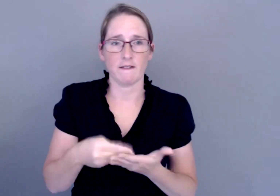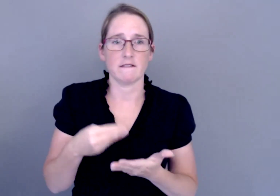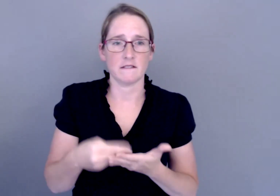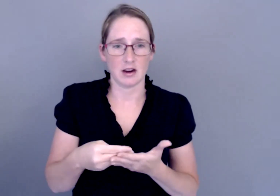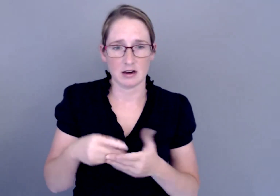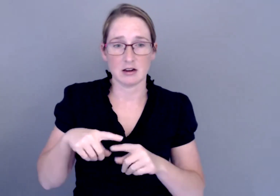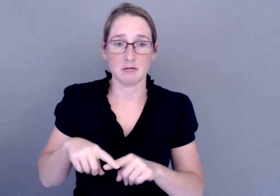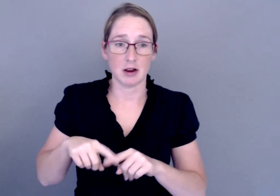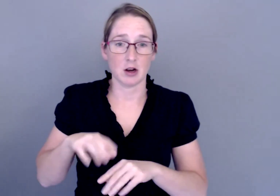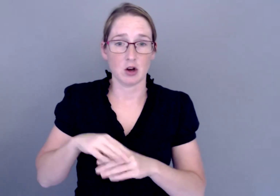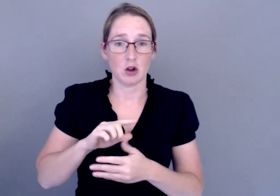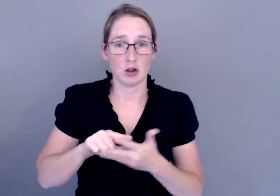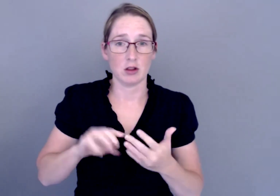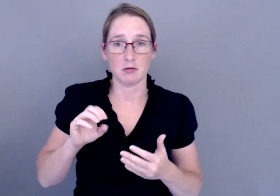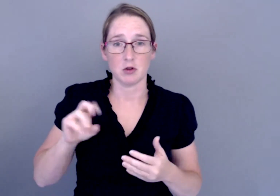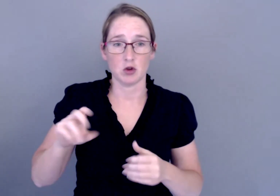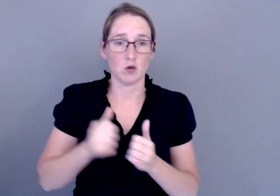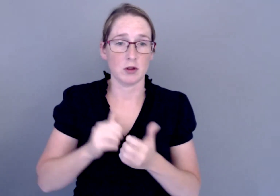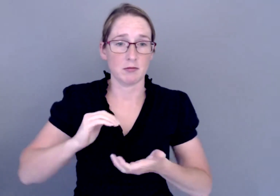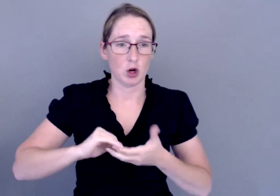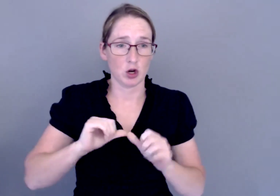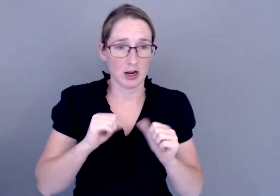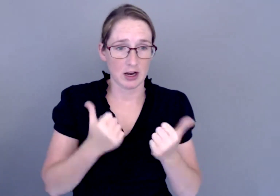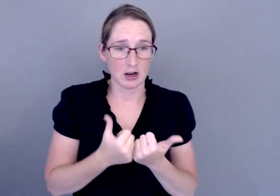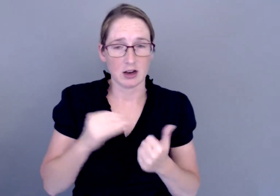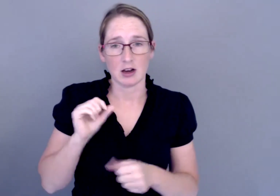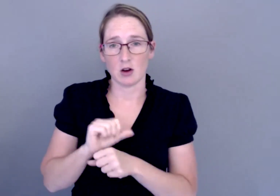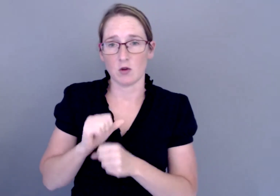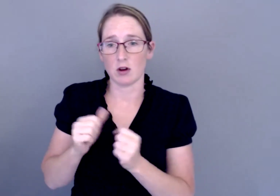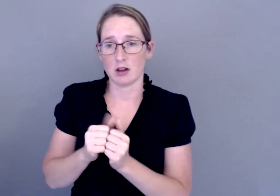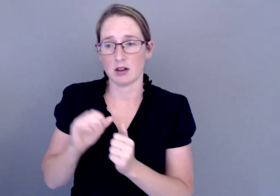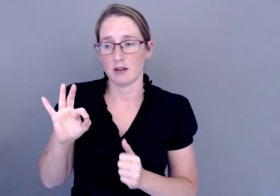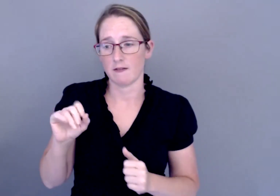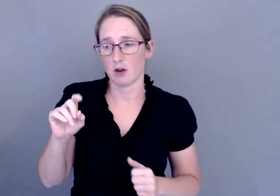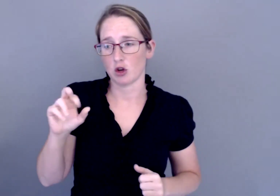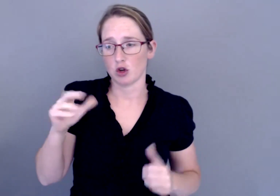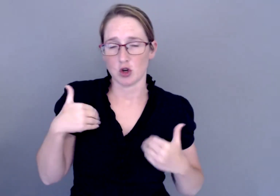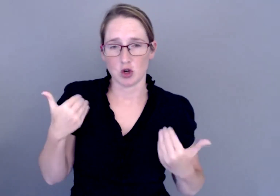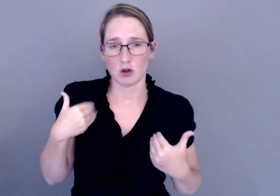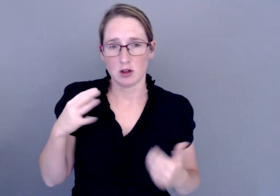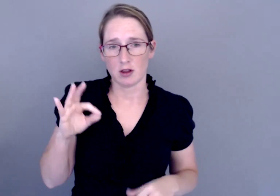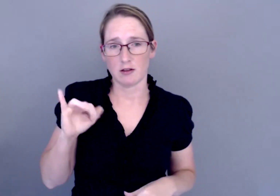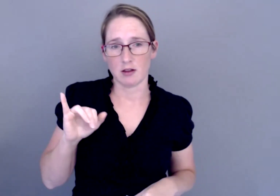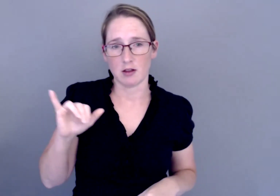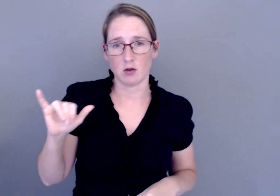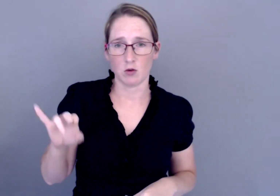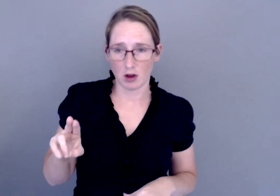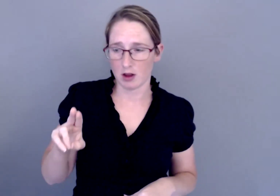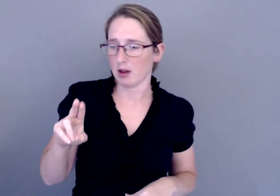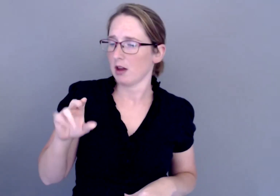contingent upon those MOUs with partner agencies. And I work in the foster youth, the FYI voucher